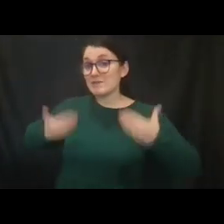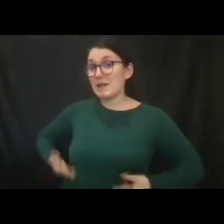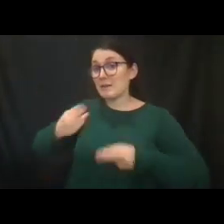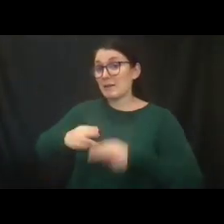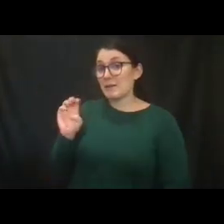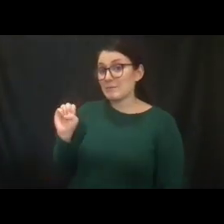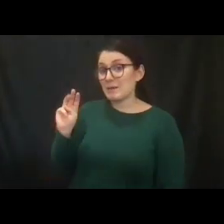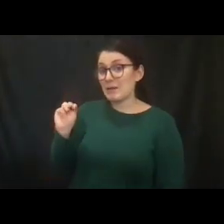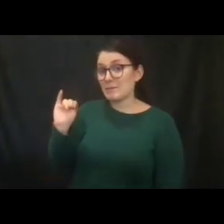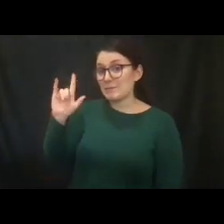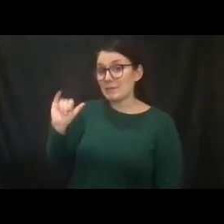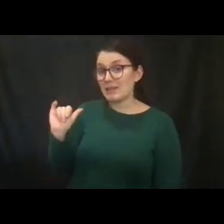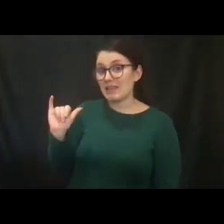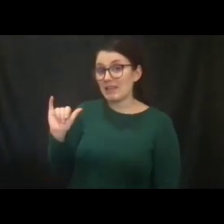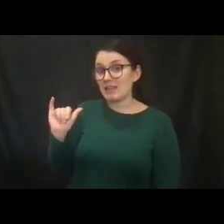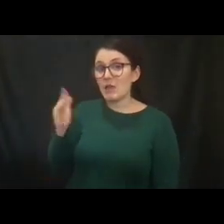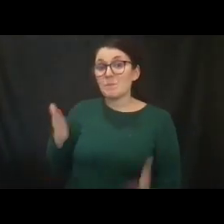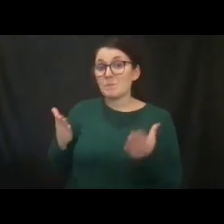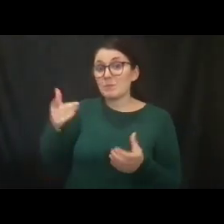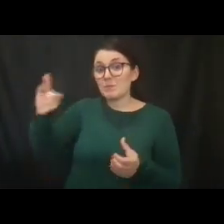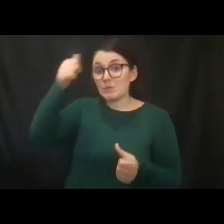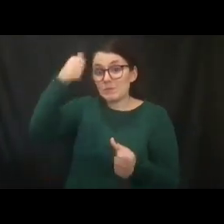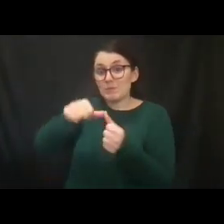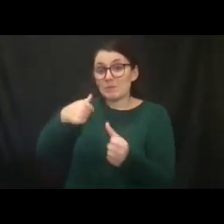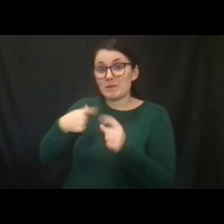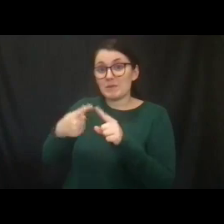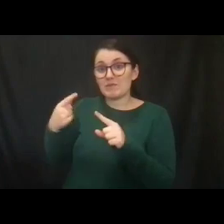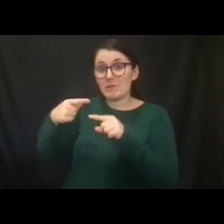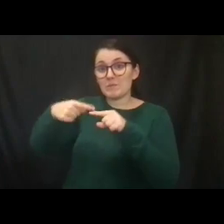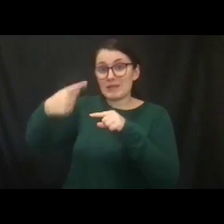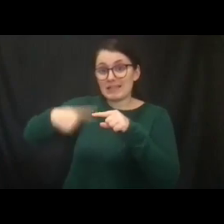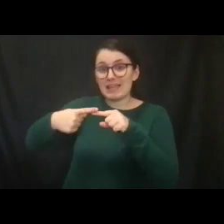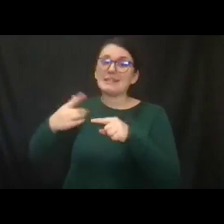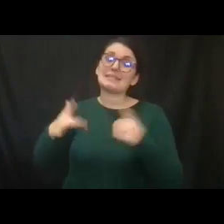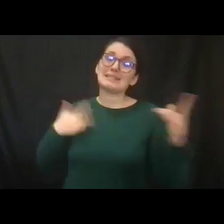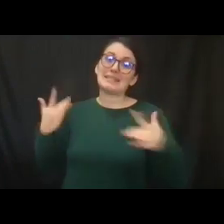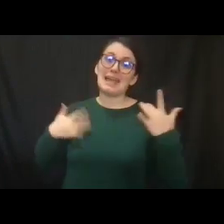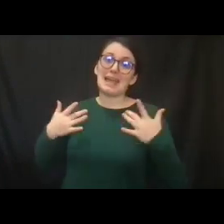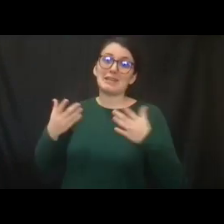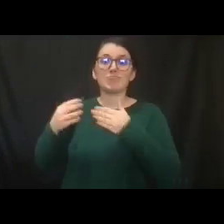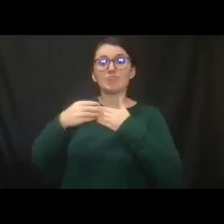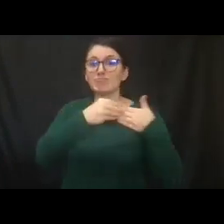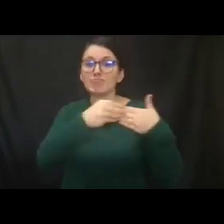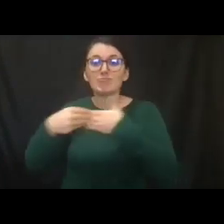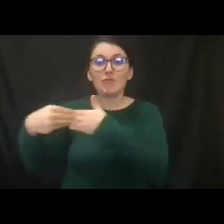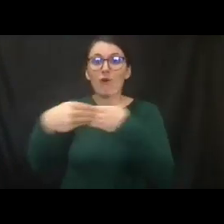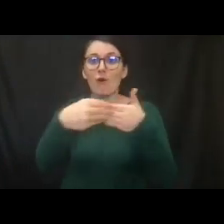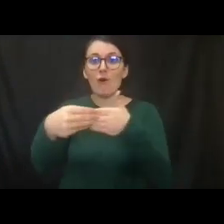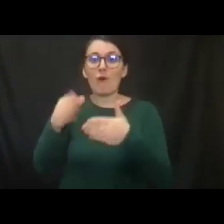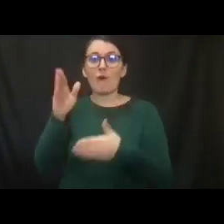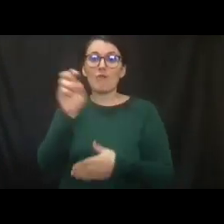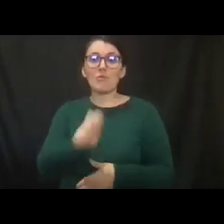you might remember me from Bring Recycling. I'm so excited to give you a tour of the Glenwood transfer station today. It's a beautiful